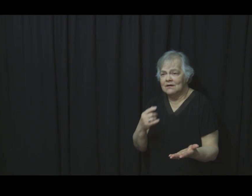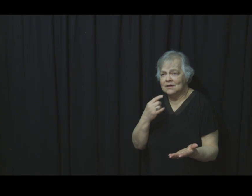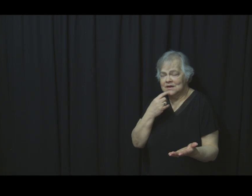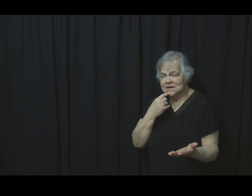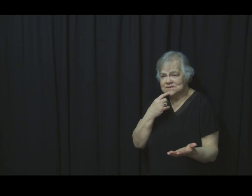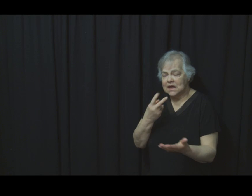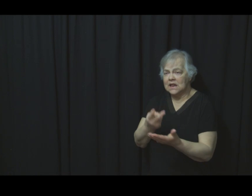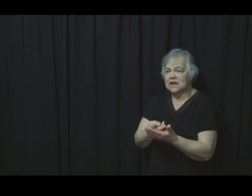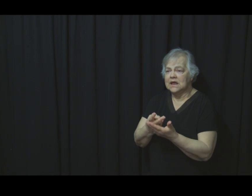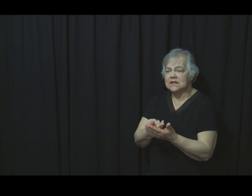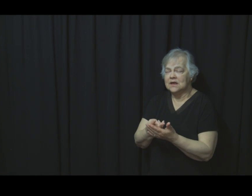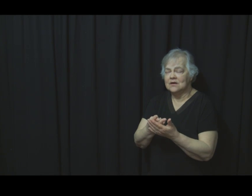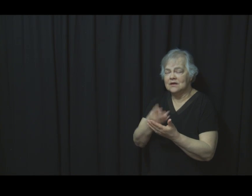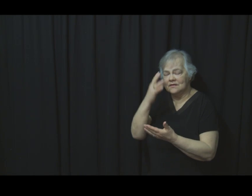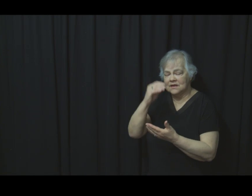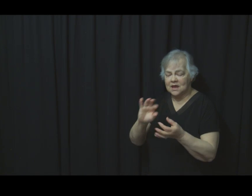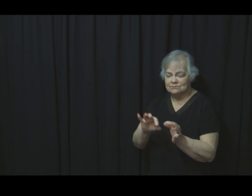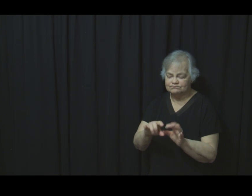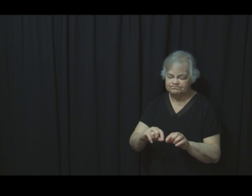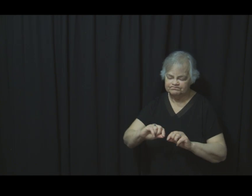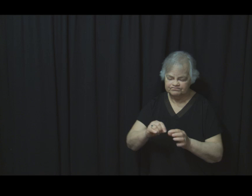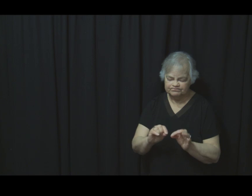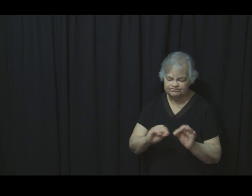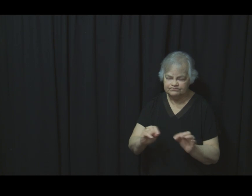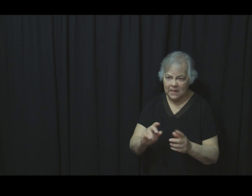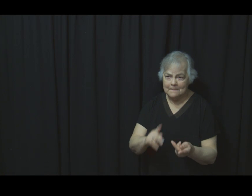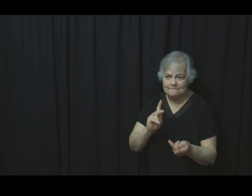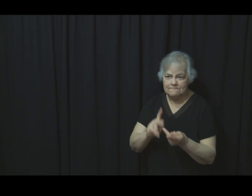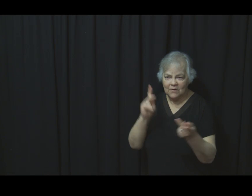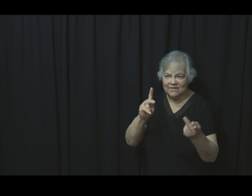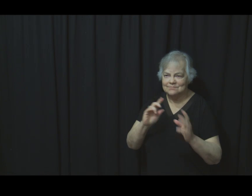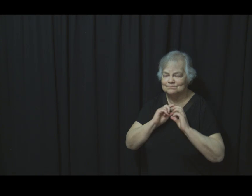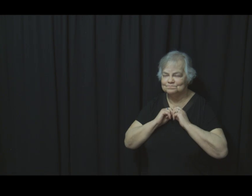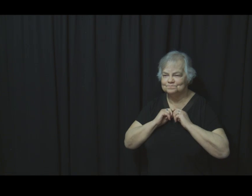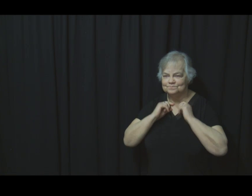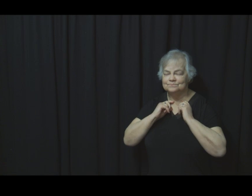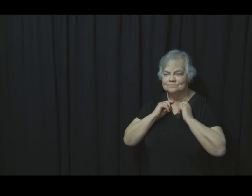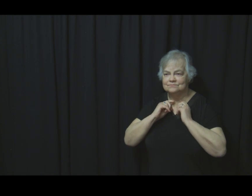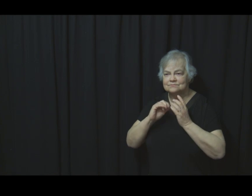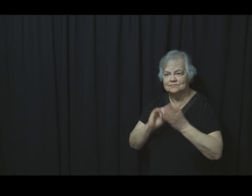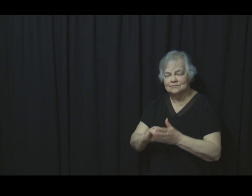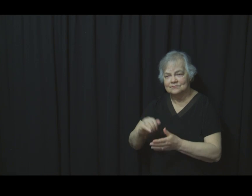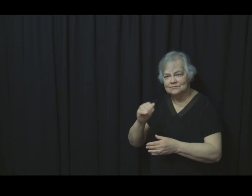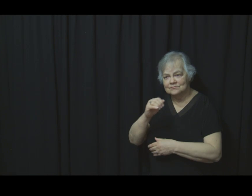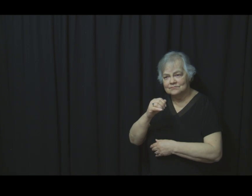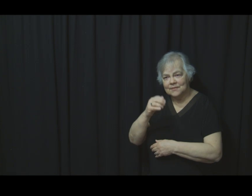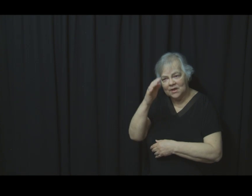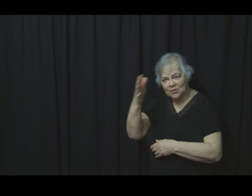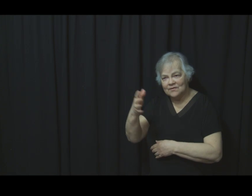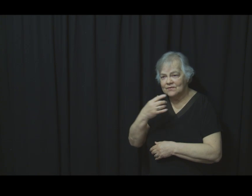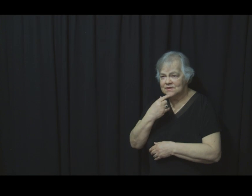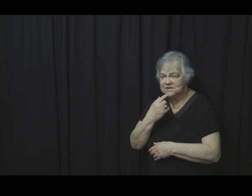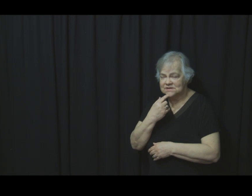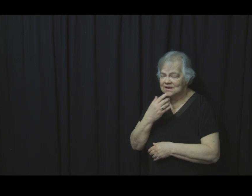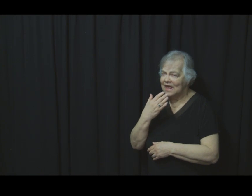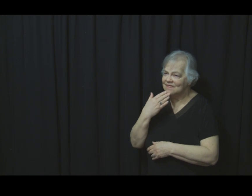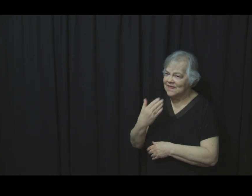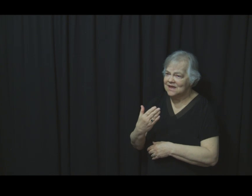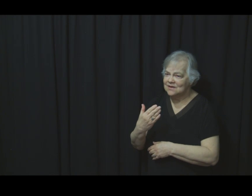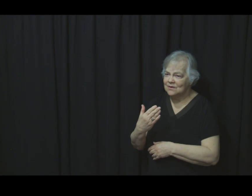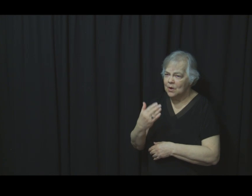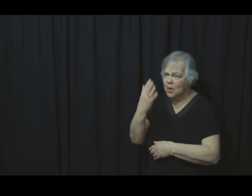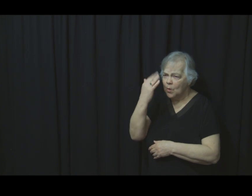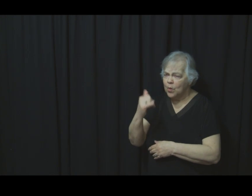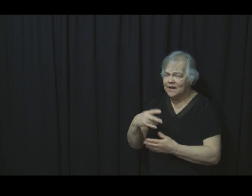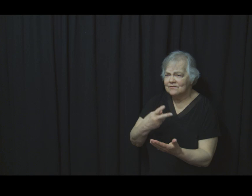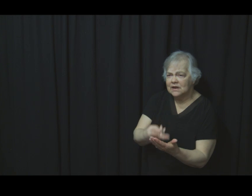bed, and the guy tied a perfect bow tie knot, and quite reasonably, my grandfather said, thank you. Why'd I have to lie